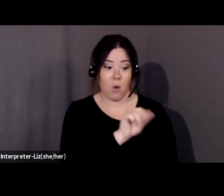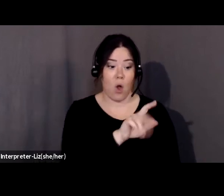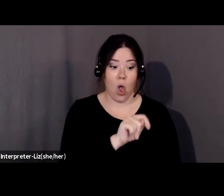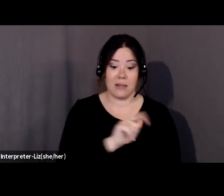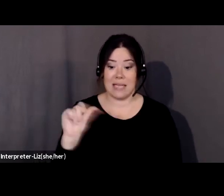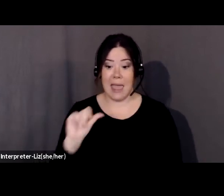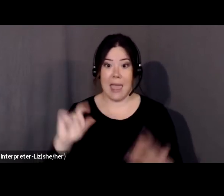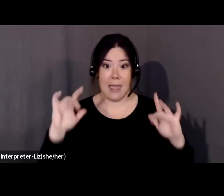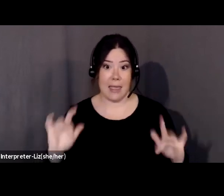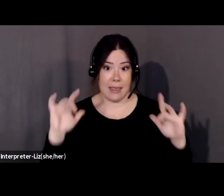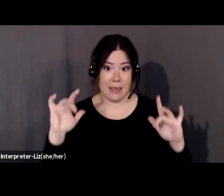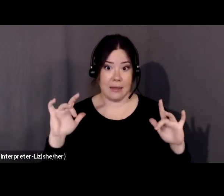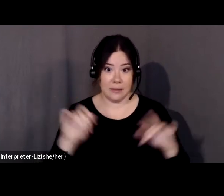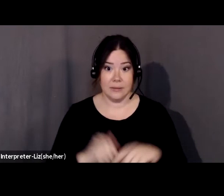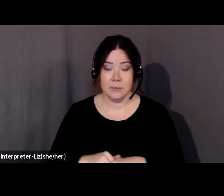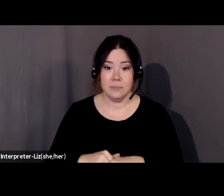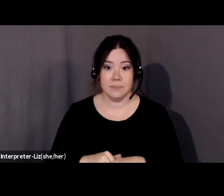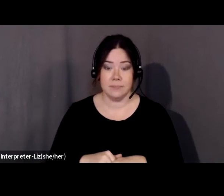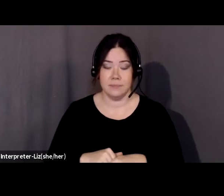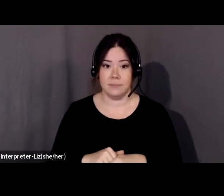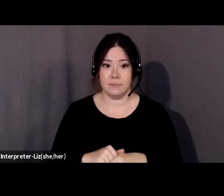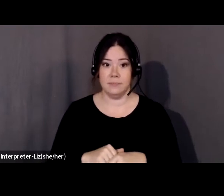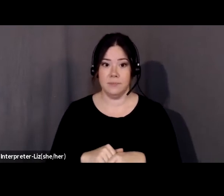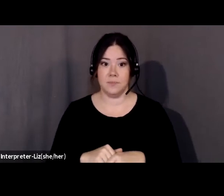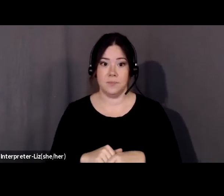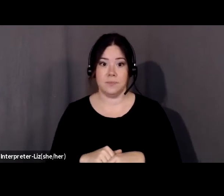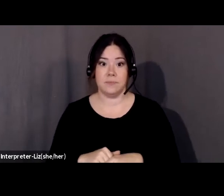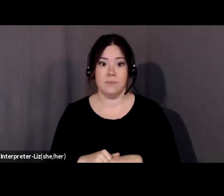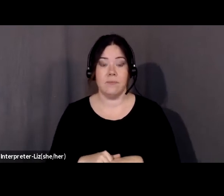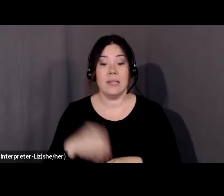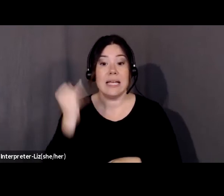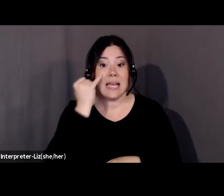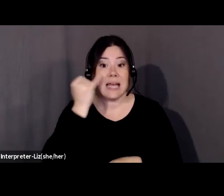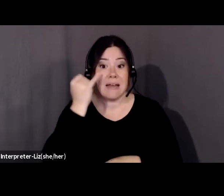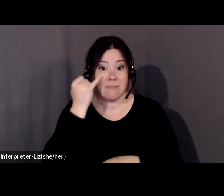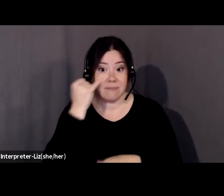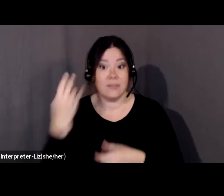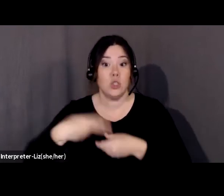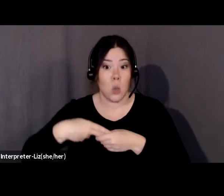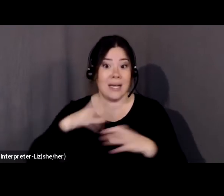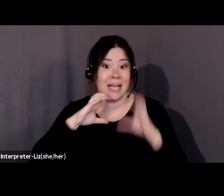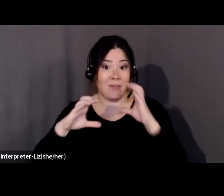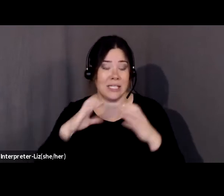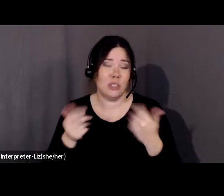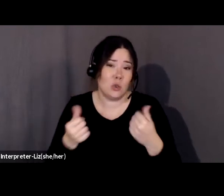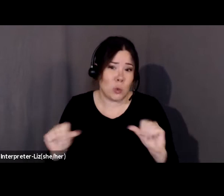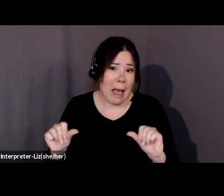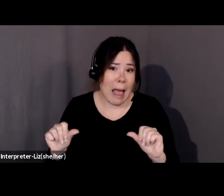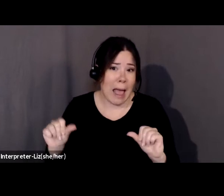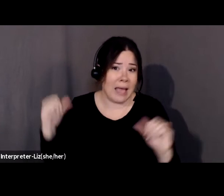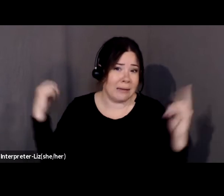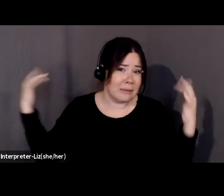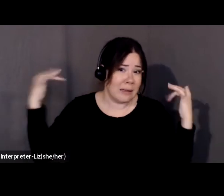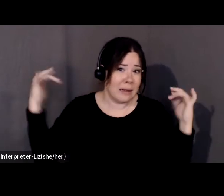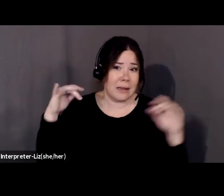using keystrokes. And just a reminder, if you do join into our conversation, please do your best to keep the background noise down